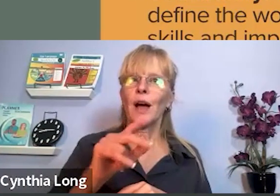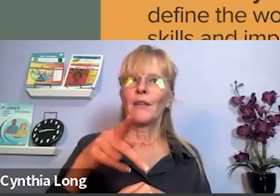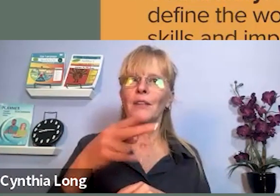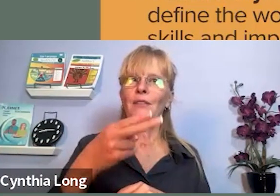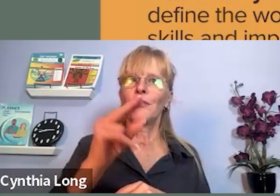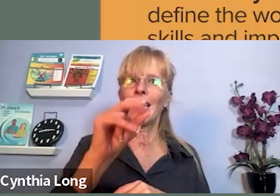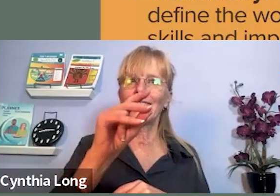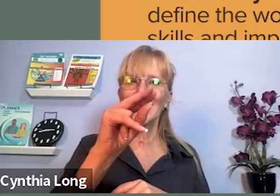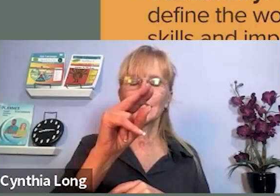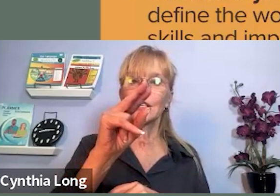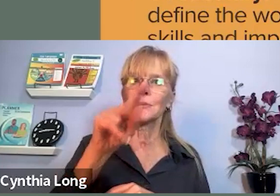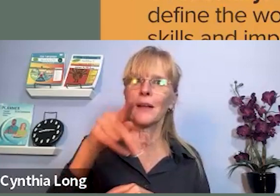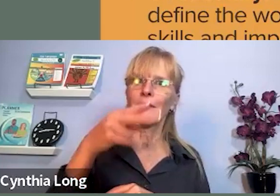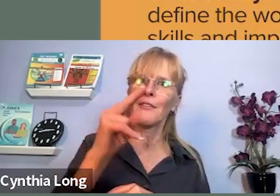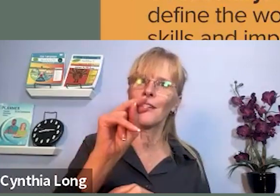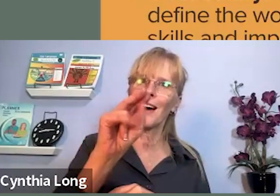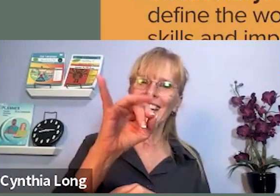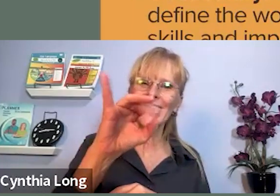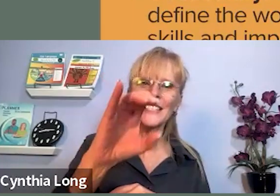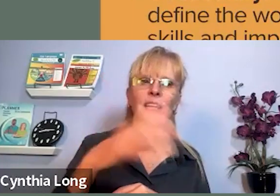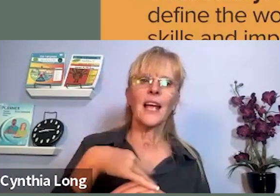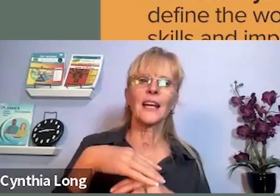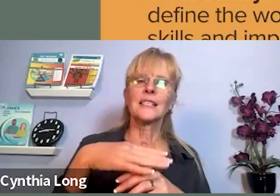Also, you have the phonics,